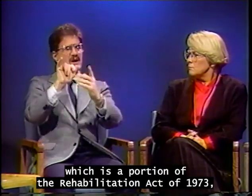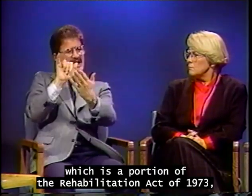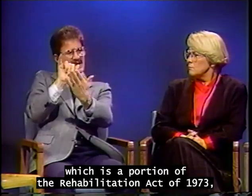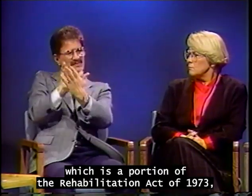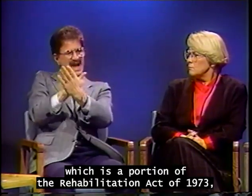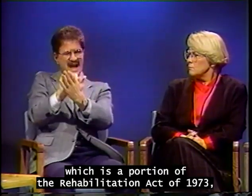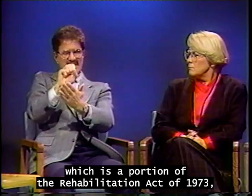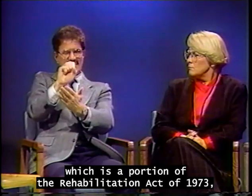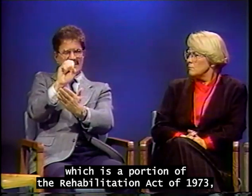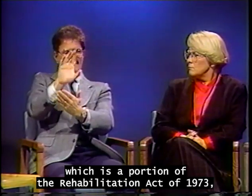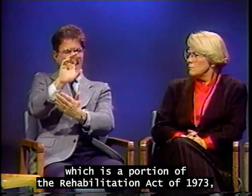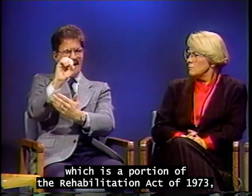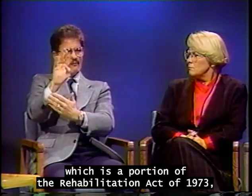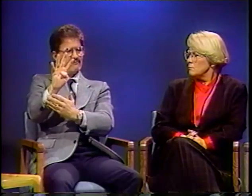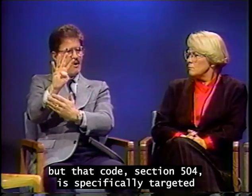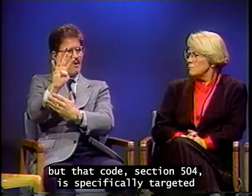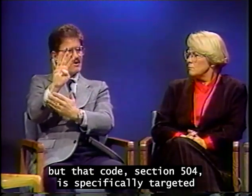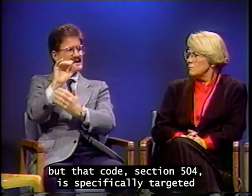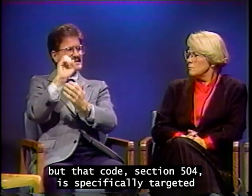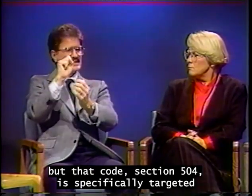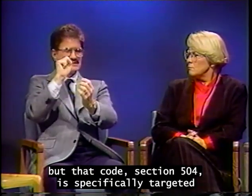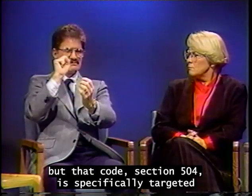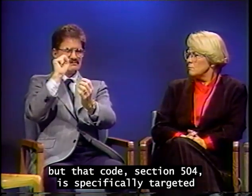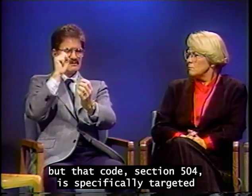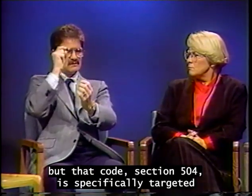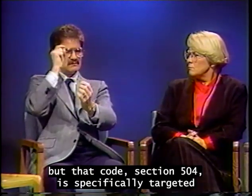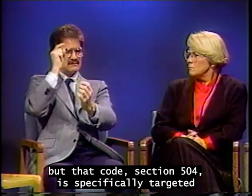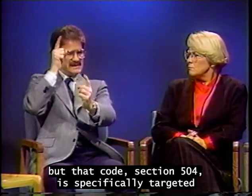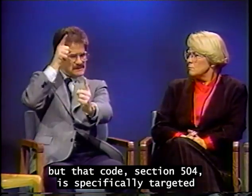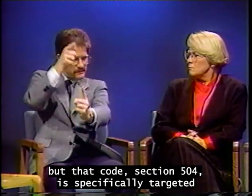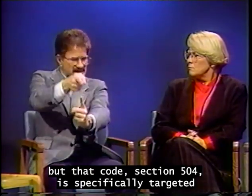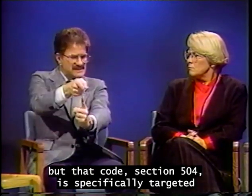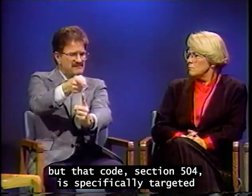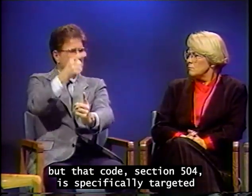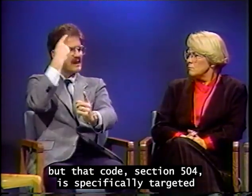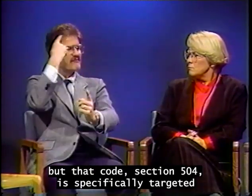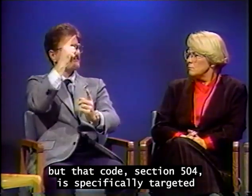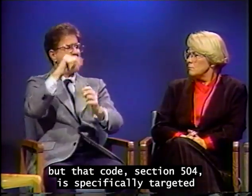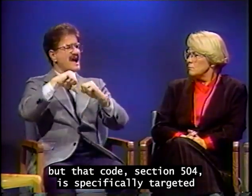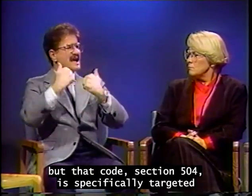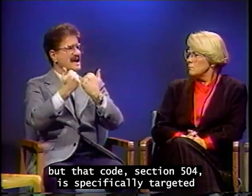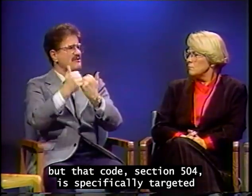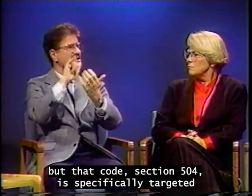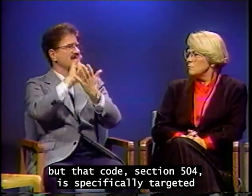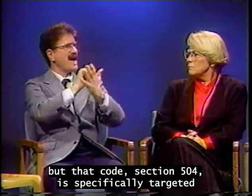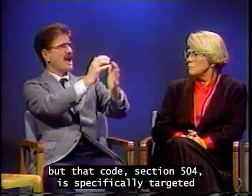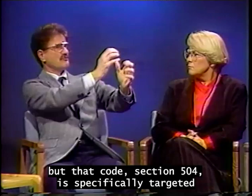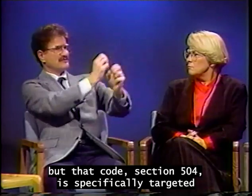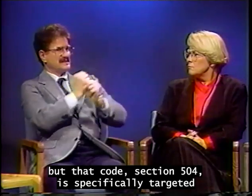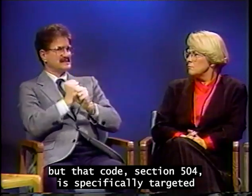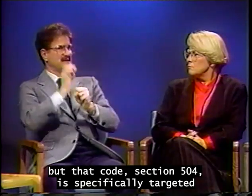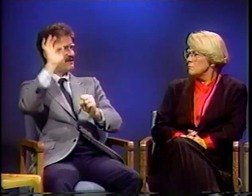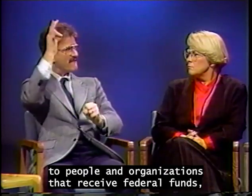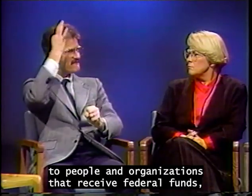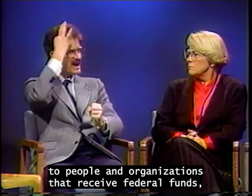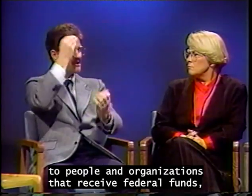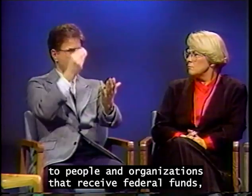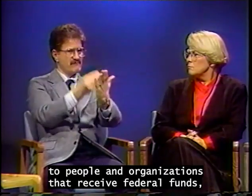1973. But that code, Section 504, is specifically targeted to people